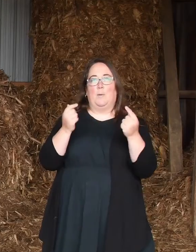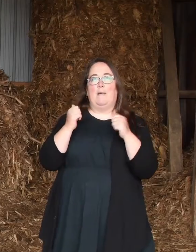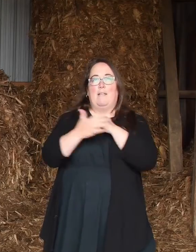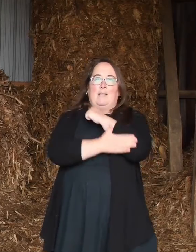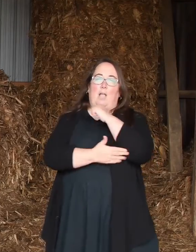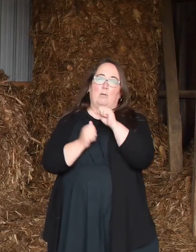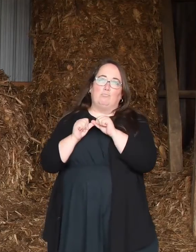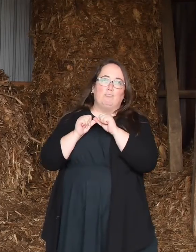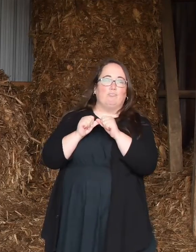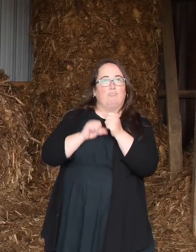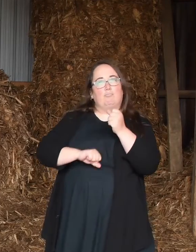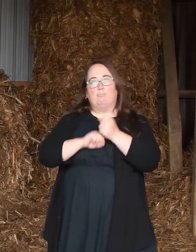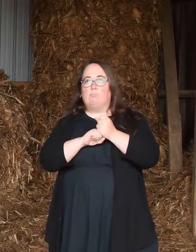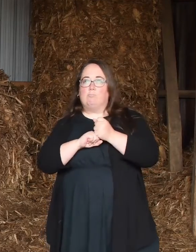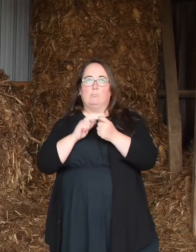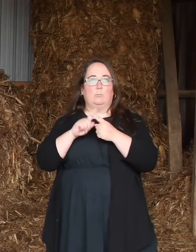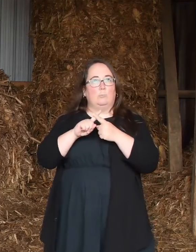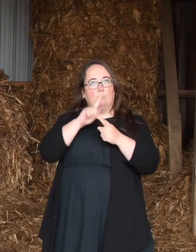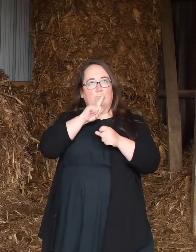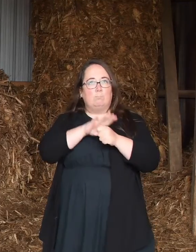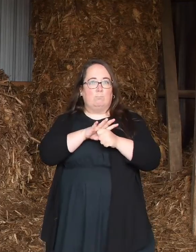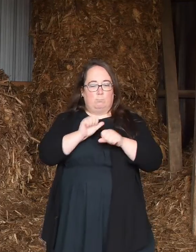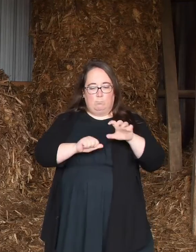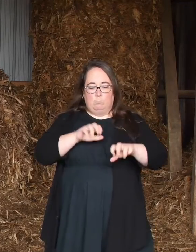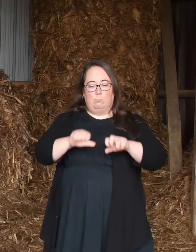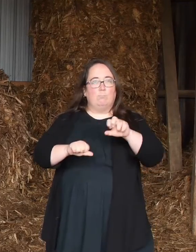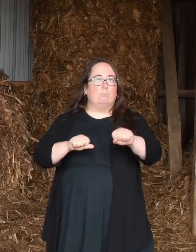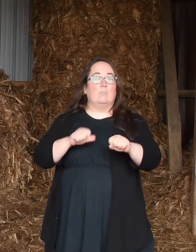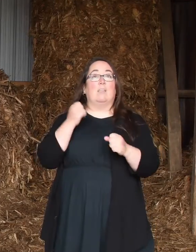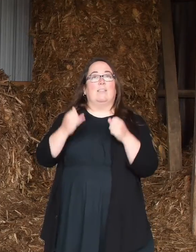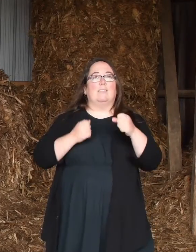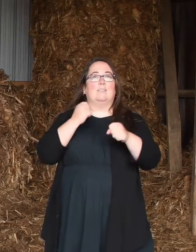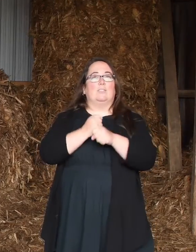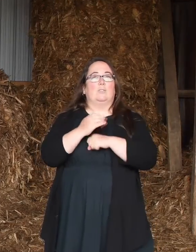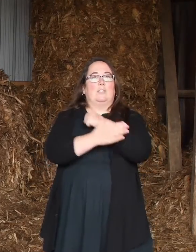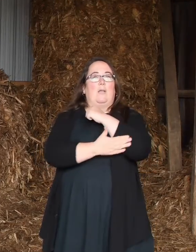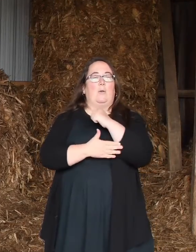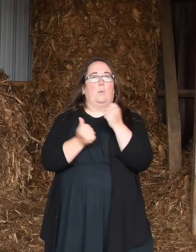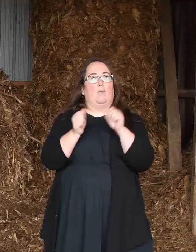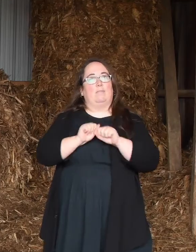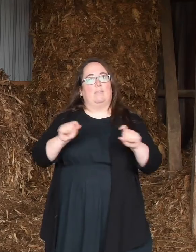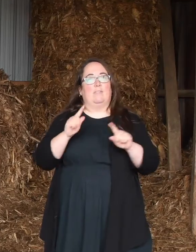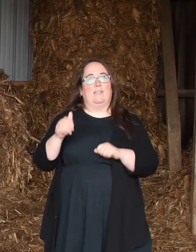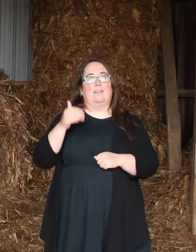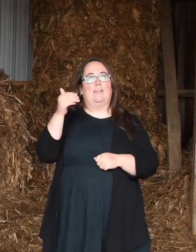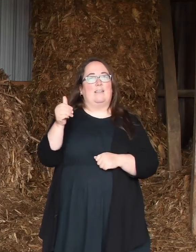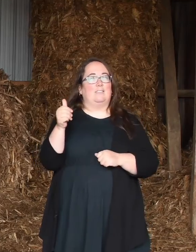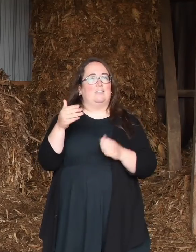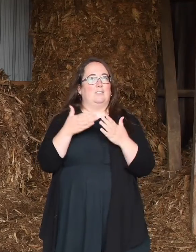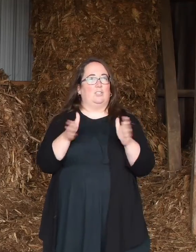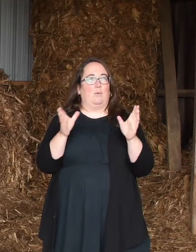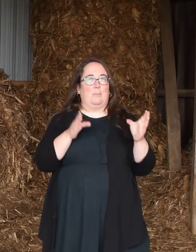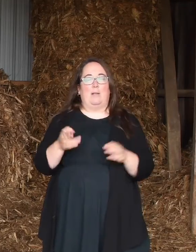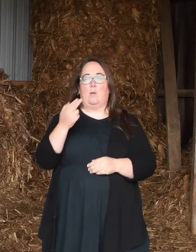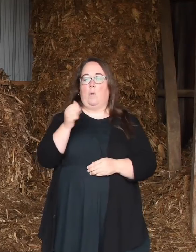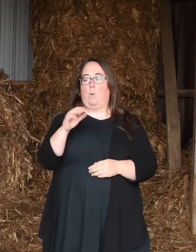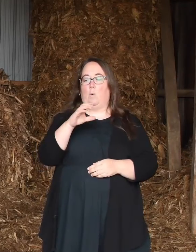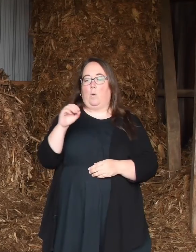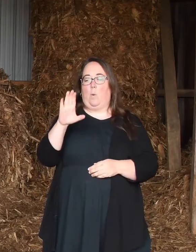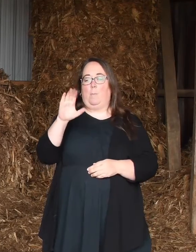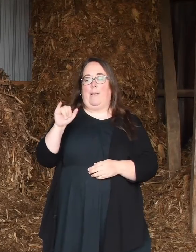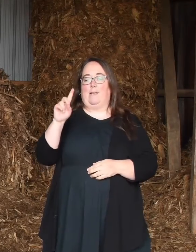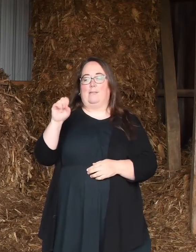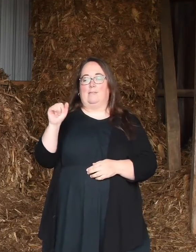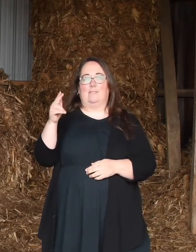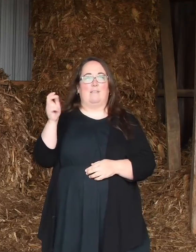remains committed to continuing these efforts. This year, the county will be releasing the next general plan, HOCO by Design. The